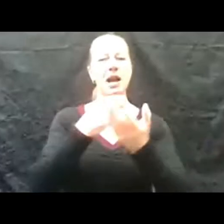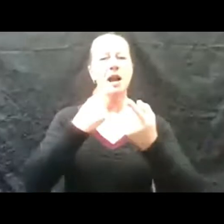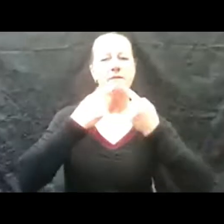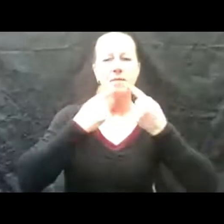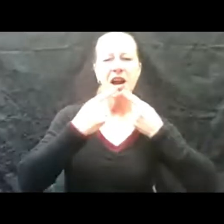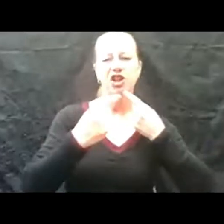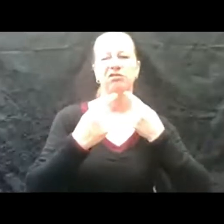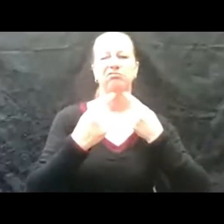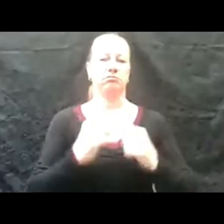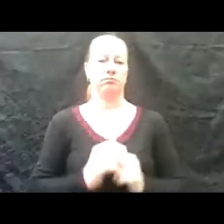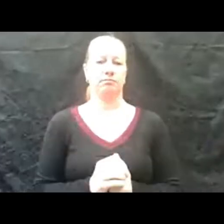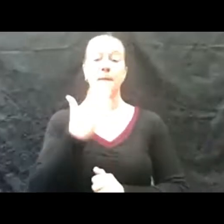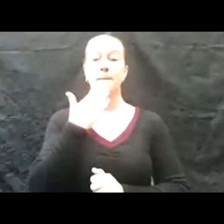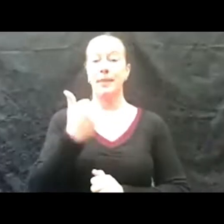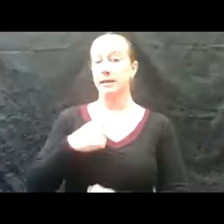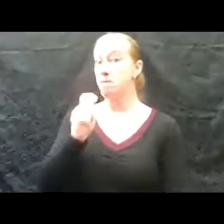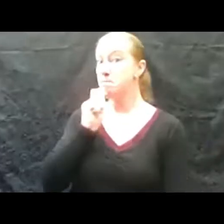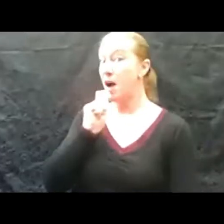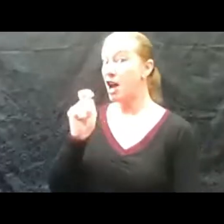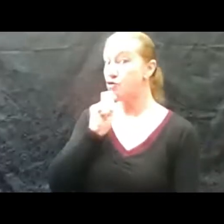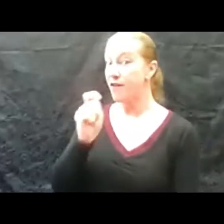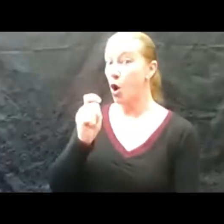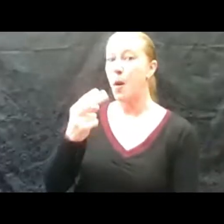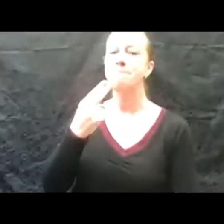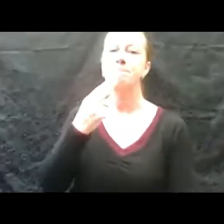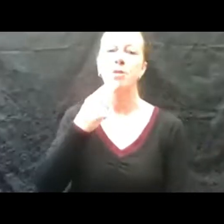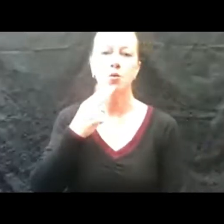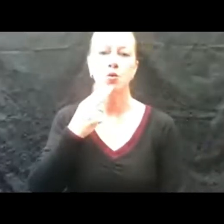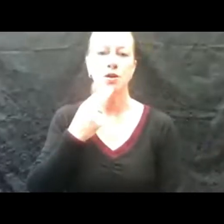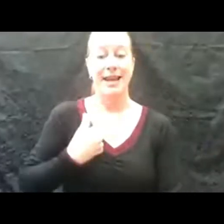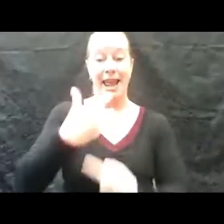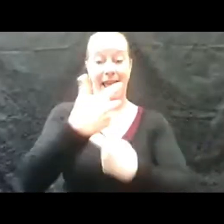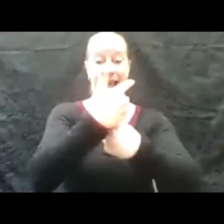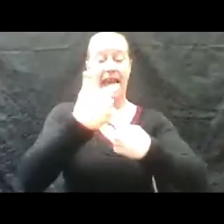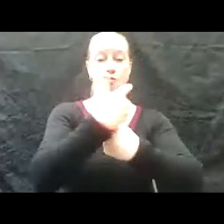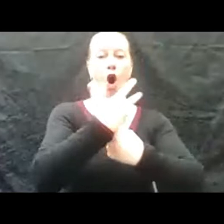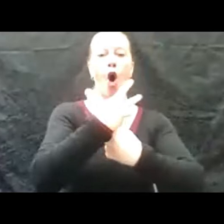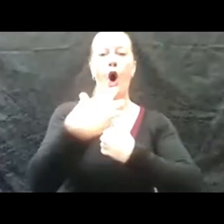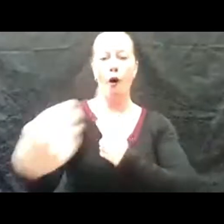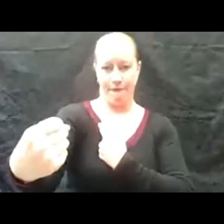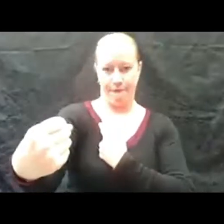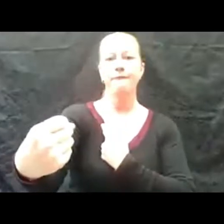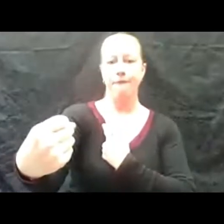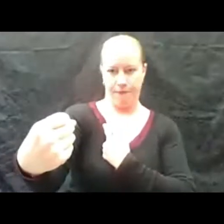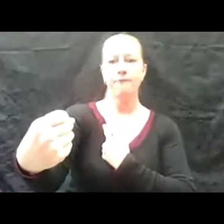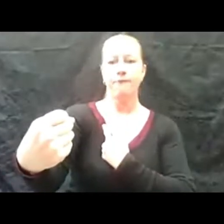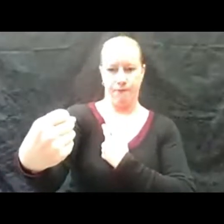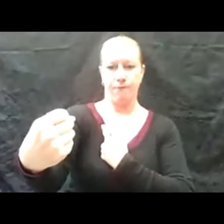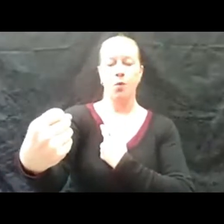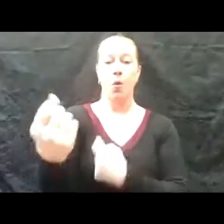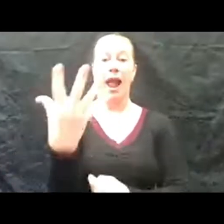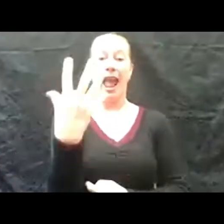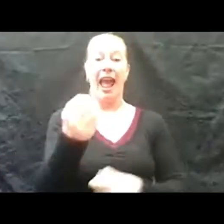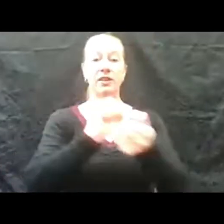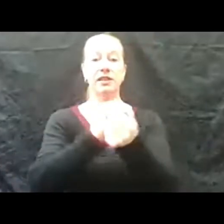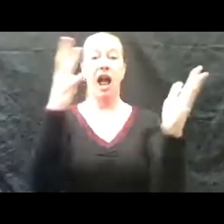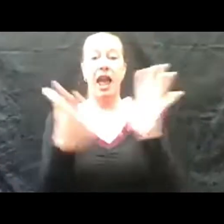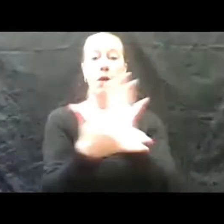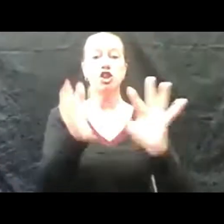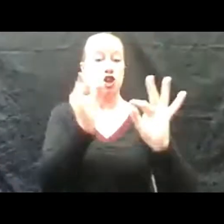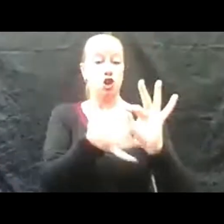Please make sure your microphone are muted, your cameras are off. We have the New Zealand Sign